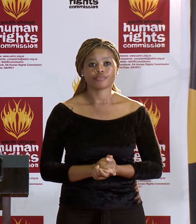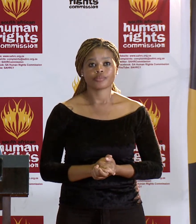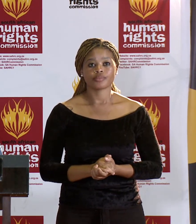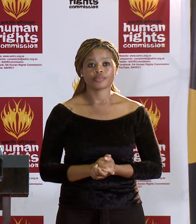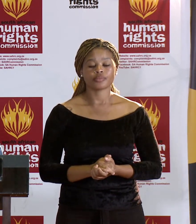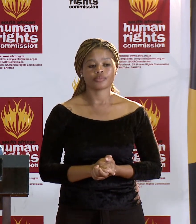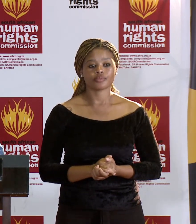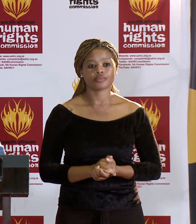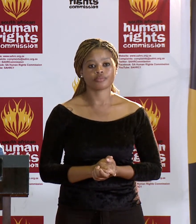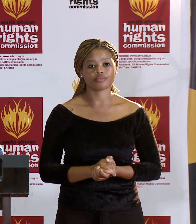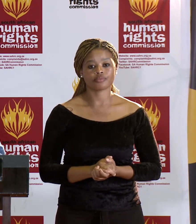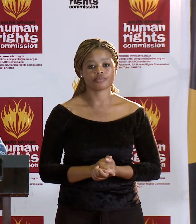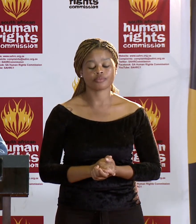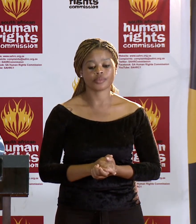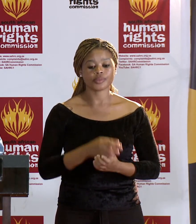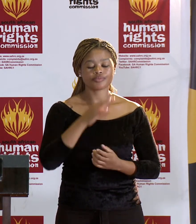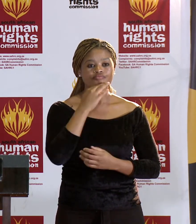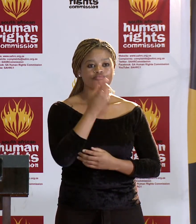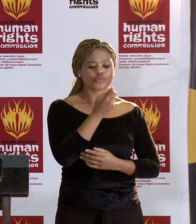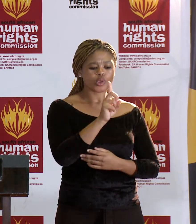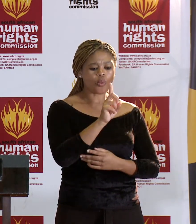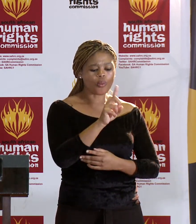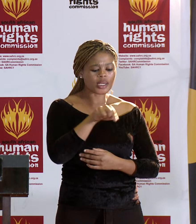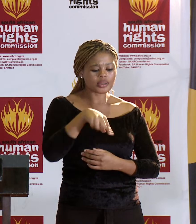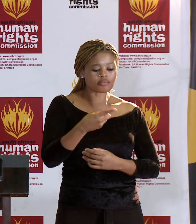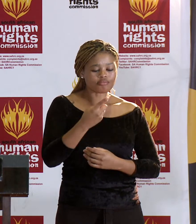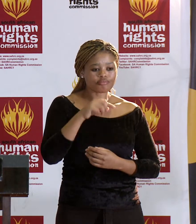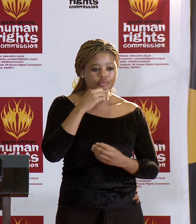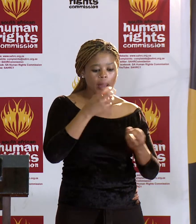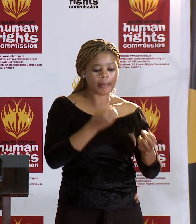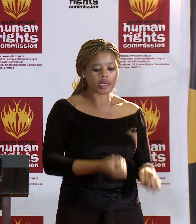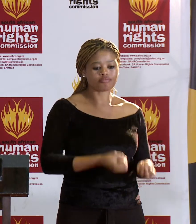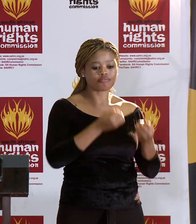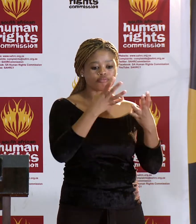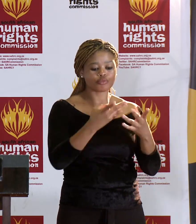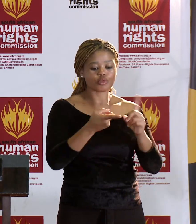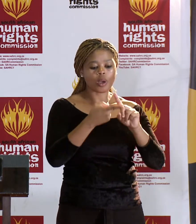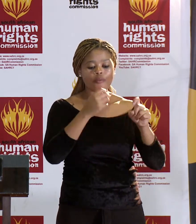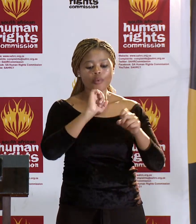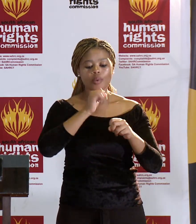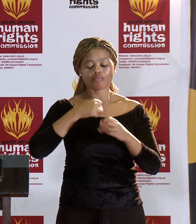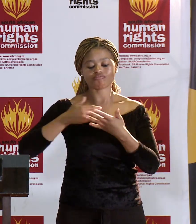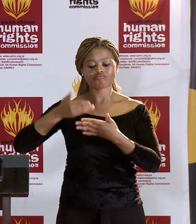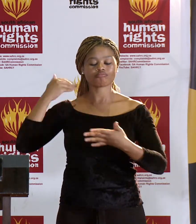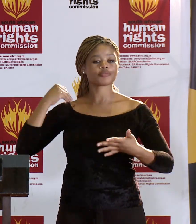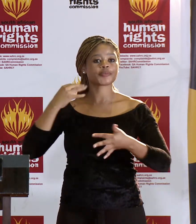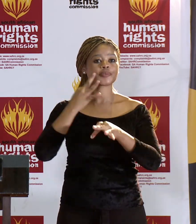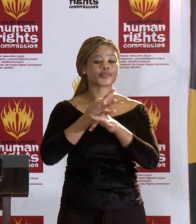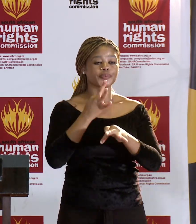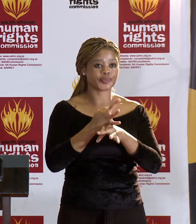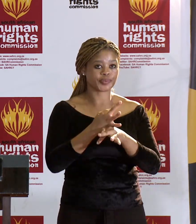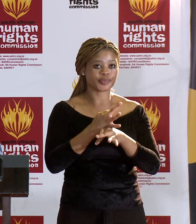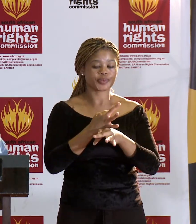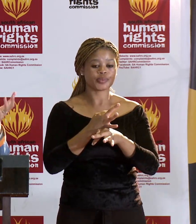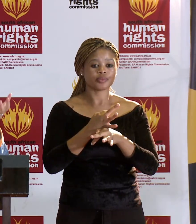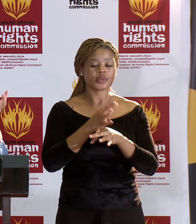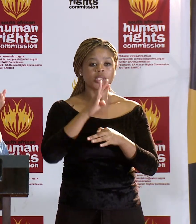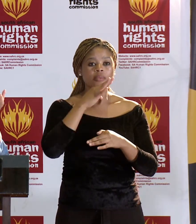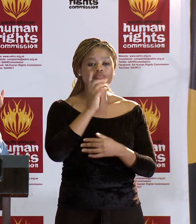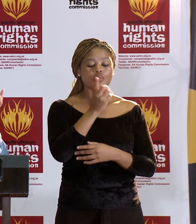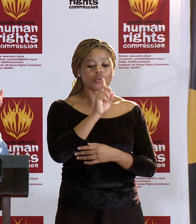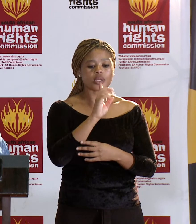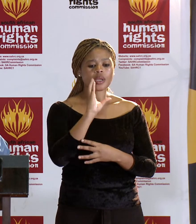And what are these things that have been passed down to us by our beloved forefathers? What is this